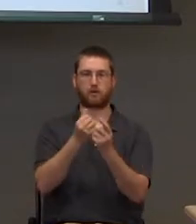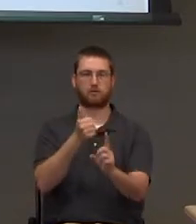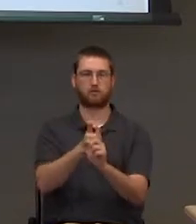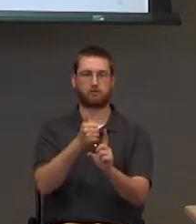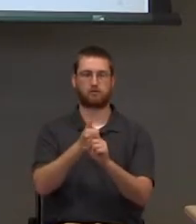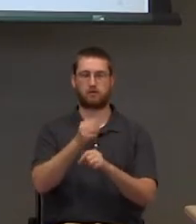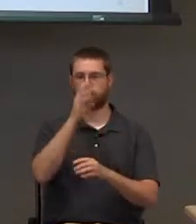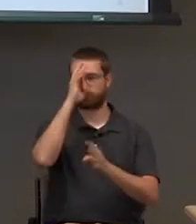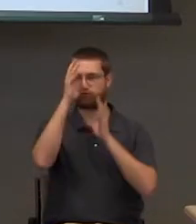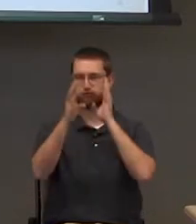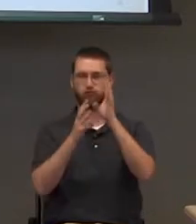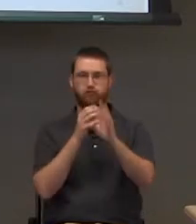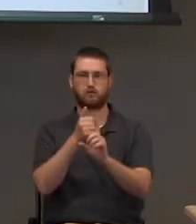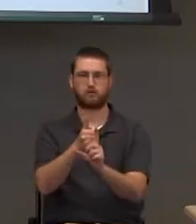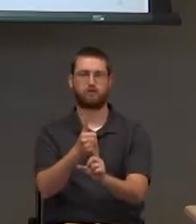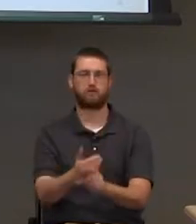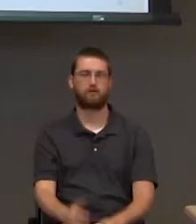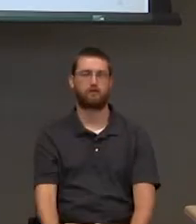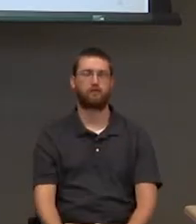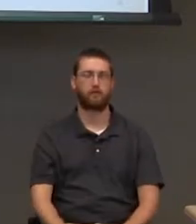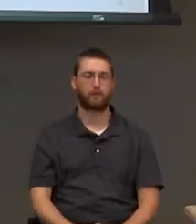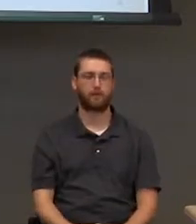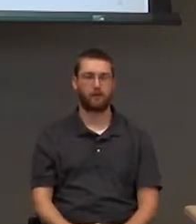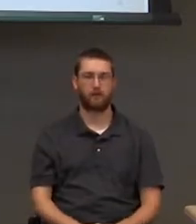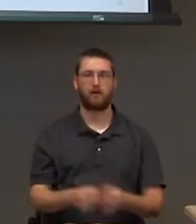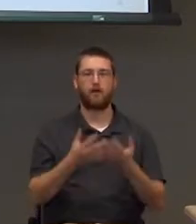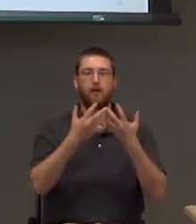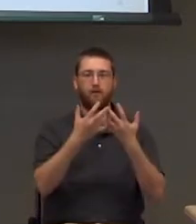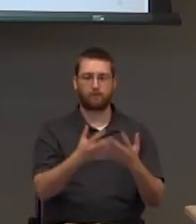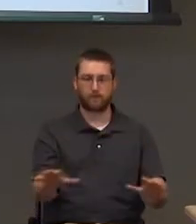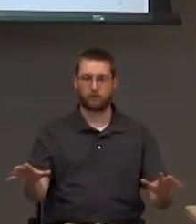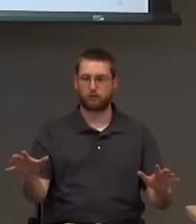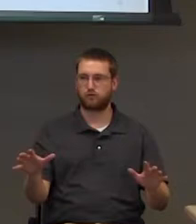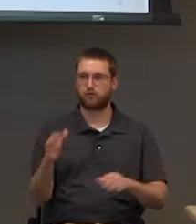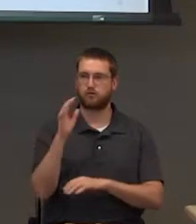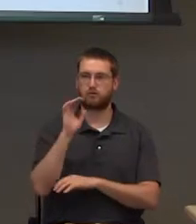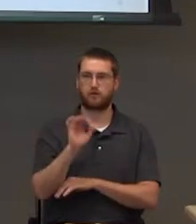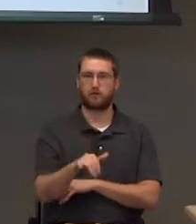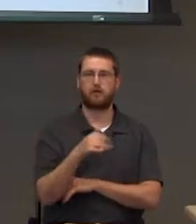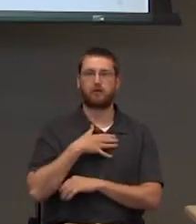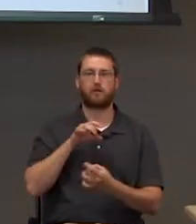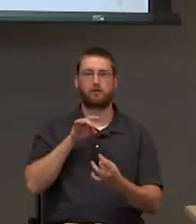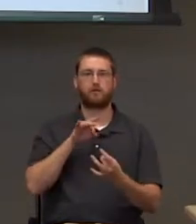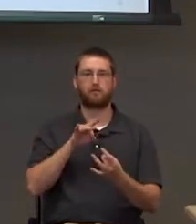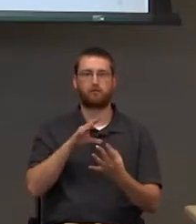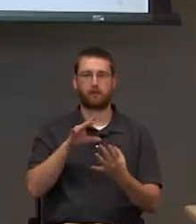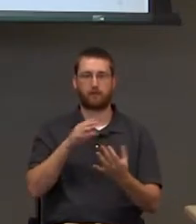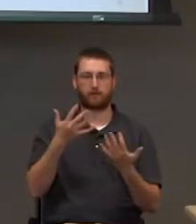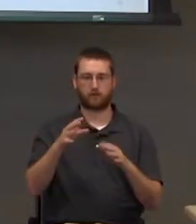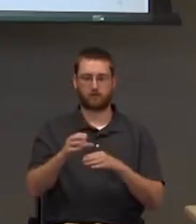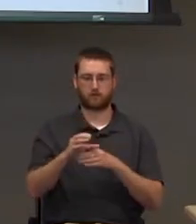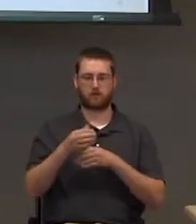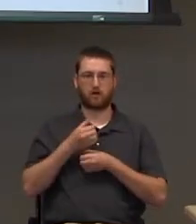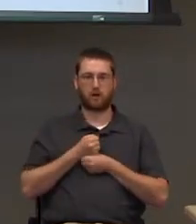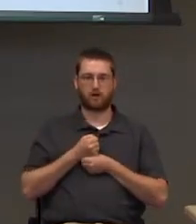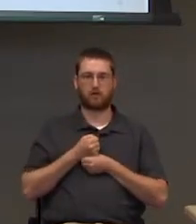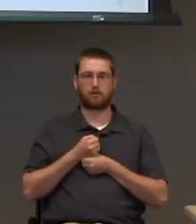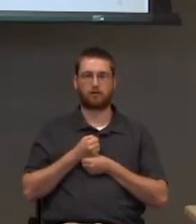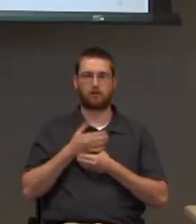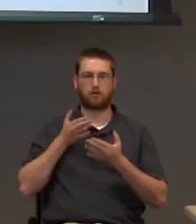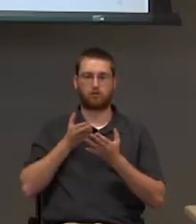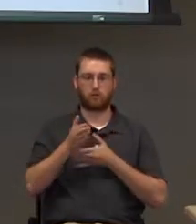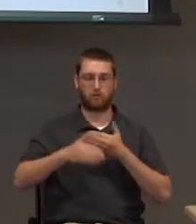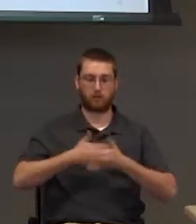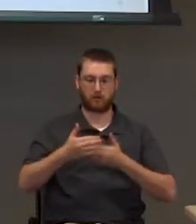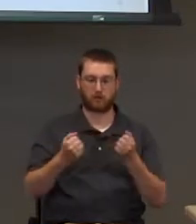with on its own. So all that being said is, the feedback that I received throughout this entire